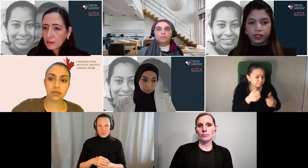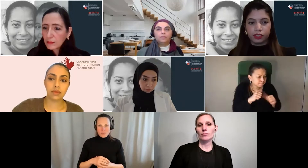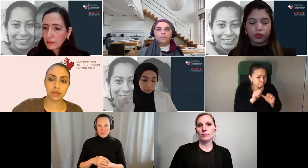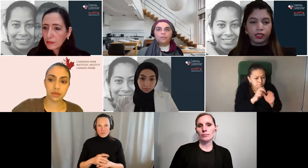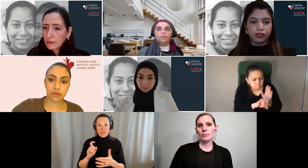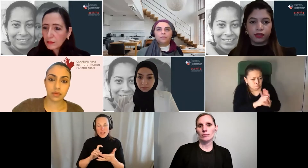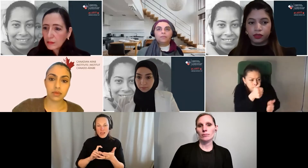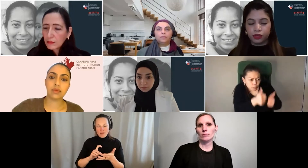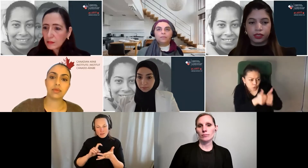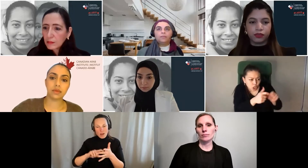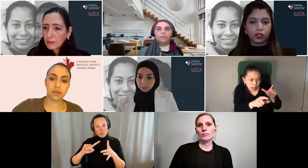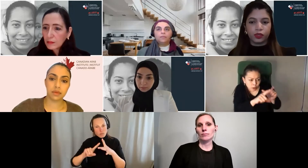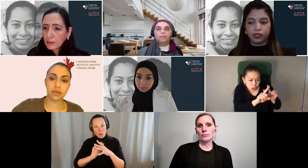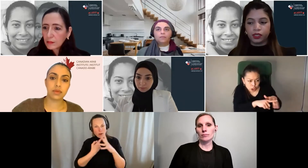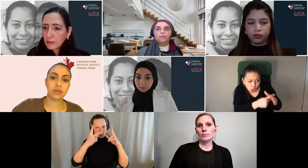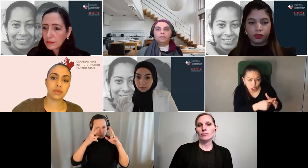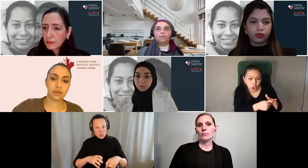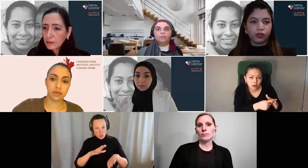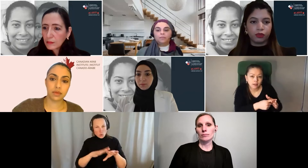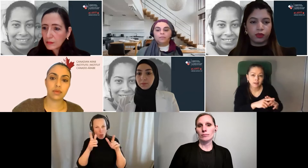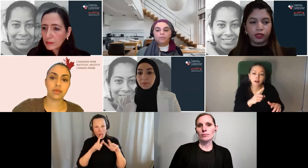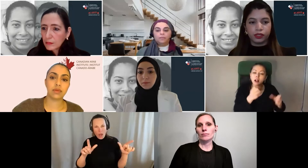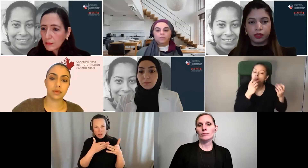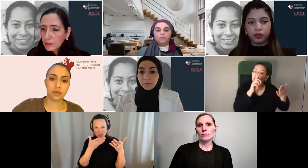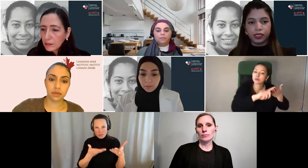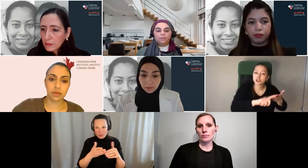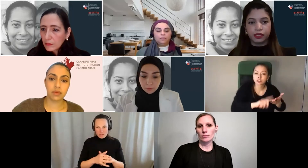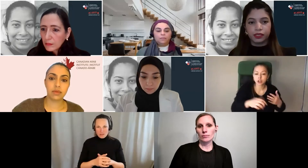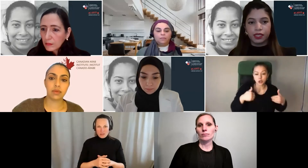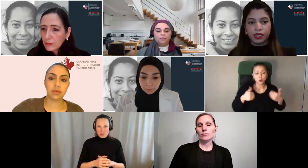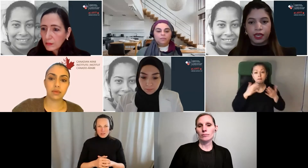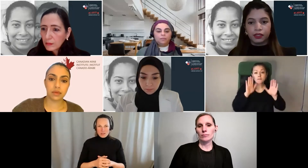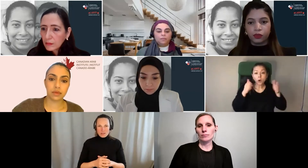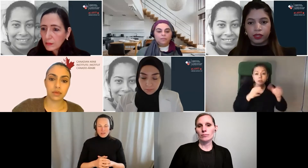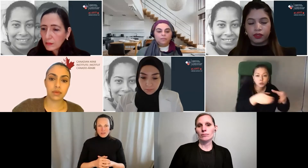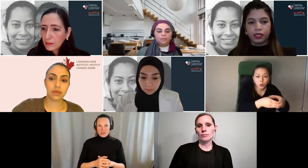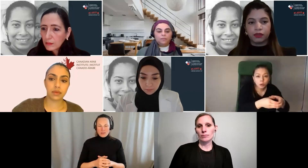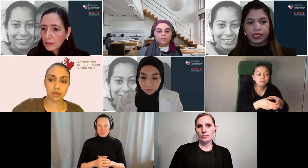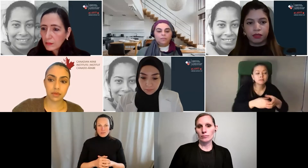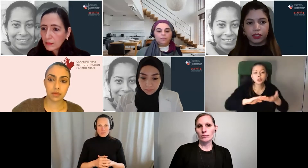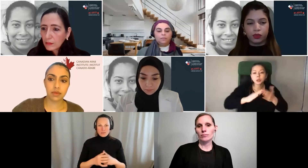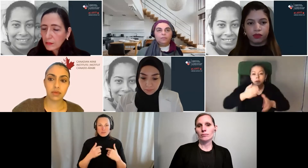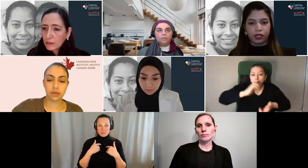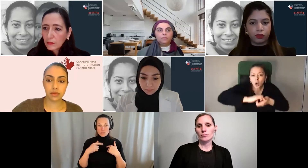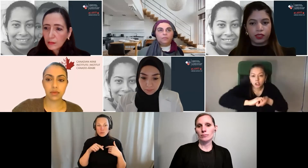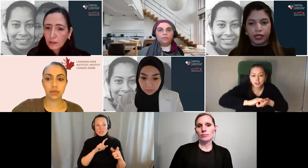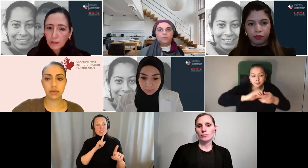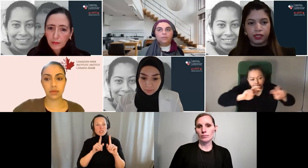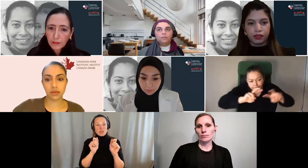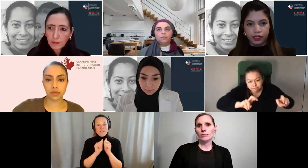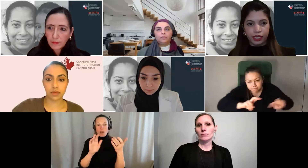lot of research. We did literature reviews, we did youth focus groups, we talked to community partners. And the one resounding theme that we found